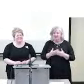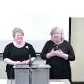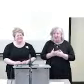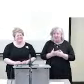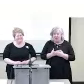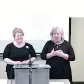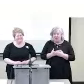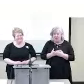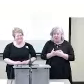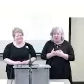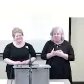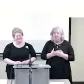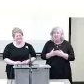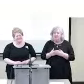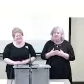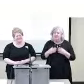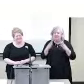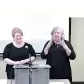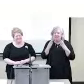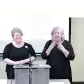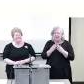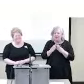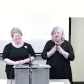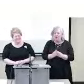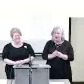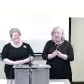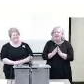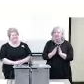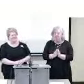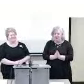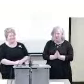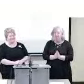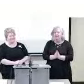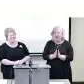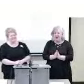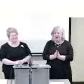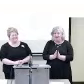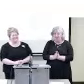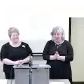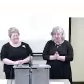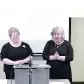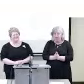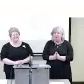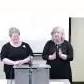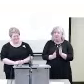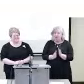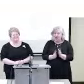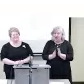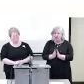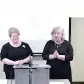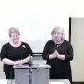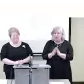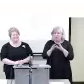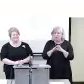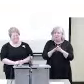have an exam i have a test but i can begin thinking okay in three weeks i have a test but